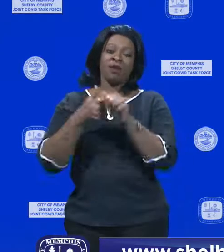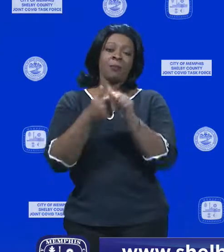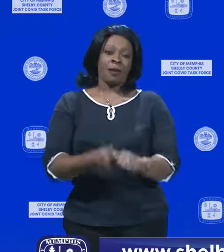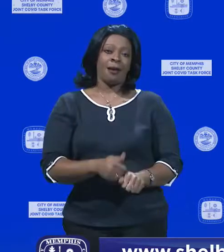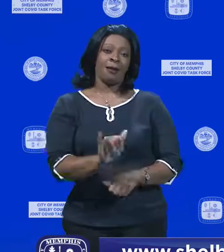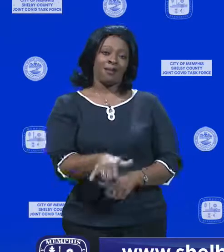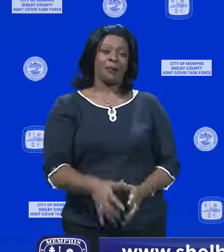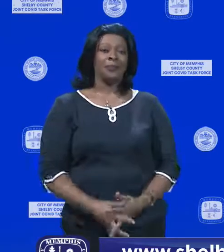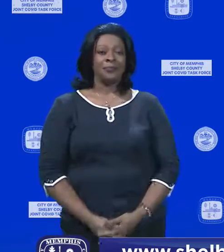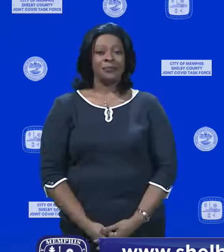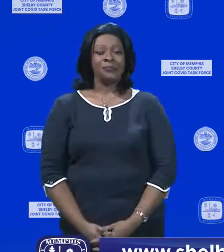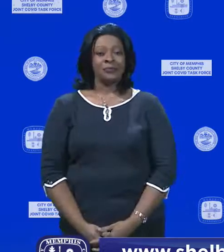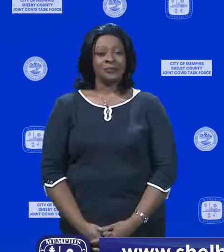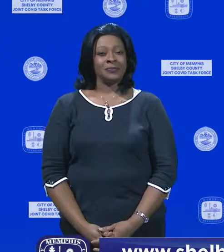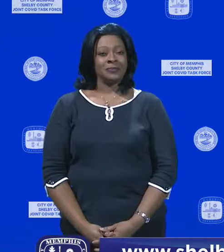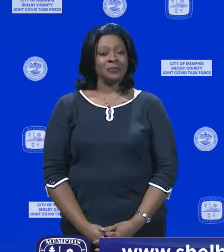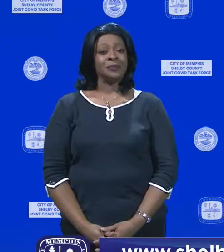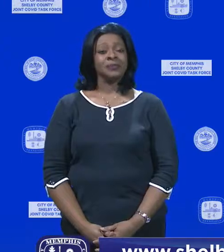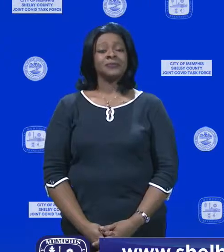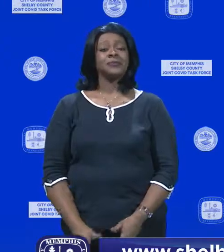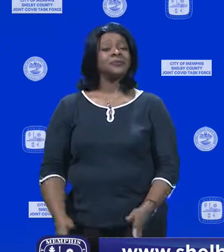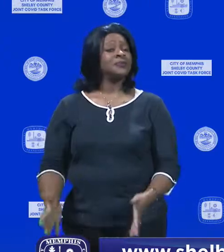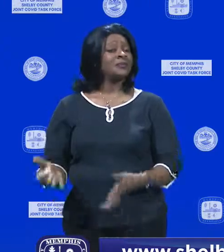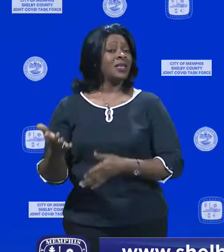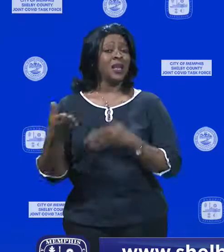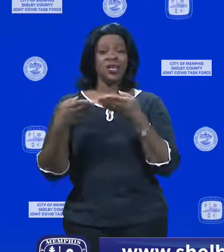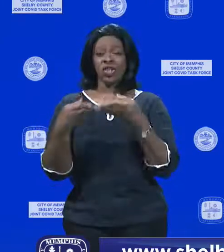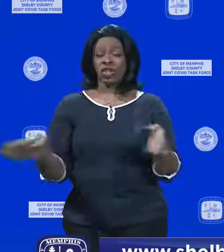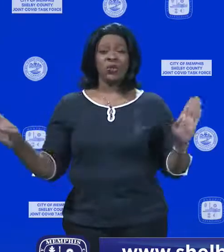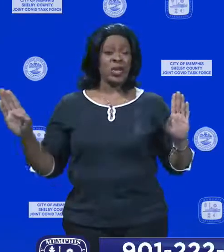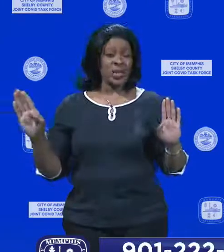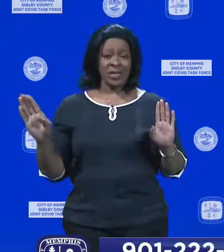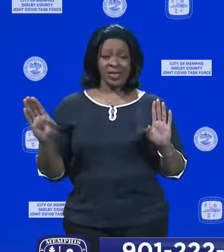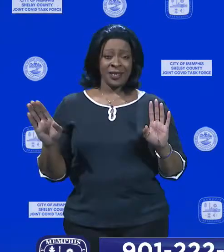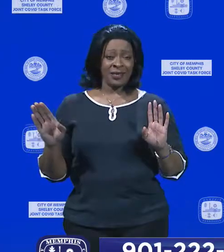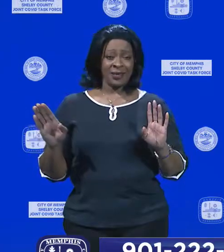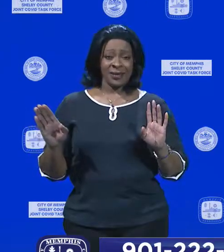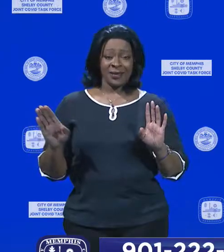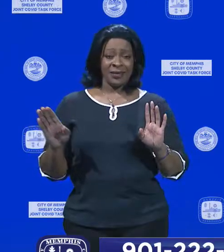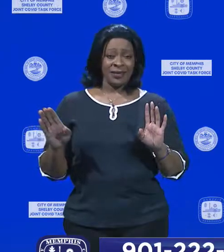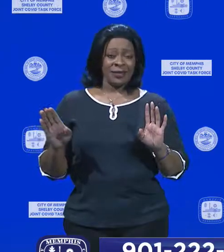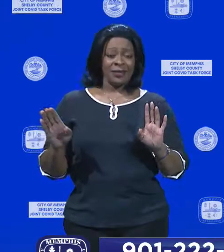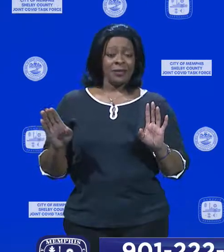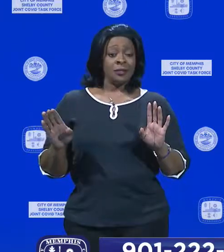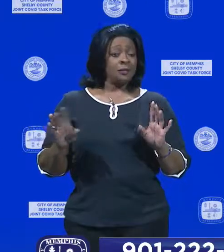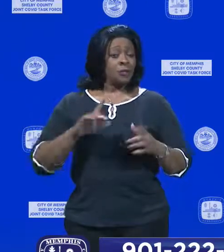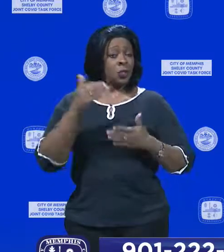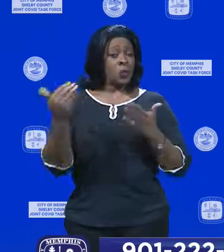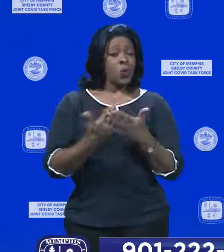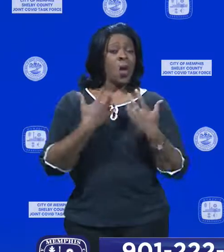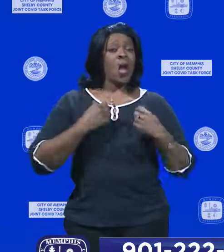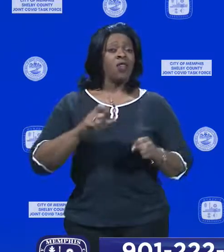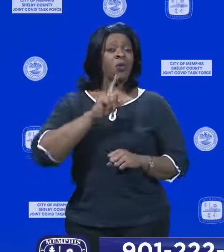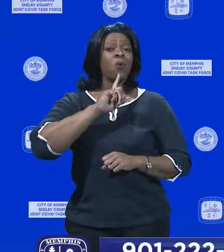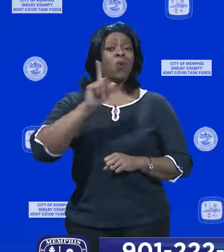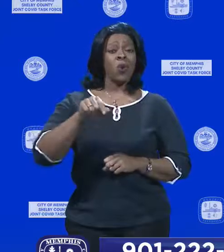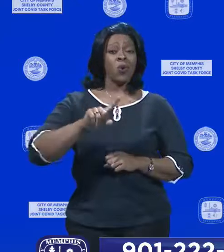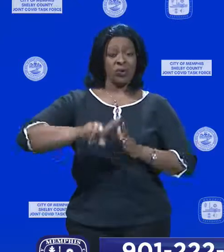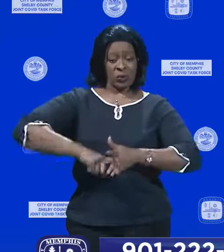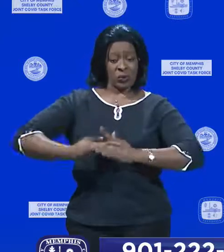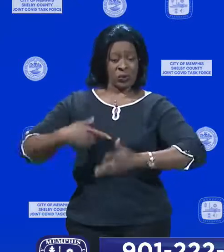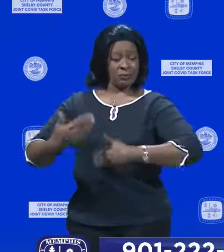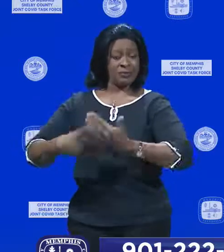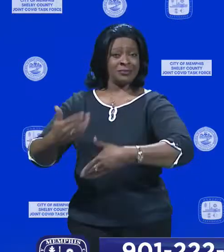comply with that request. But generally speaking, once the new health directive goes into